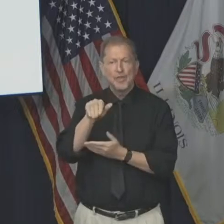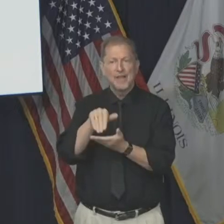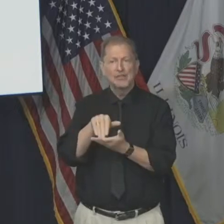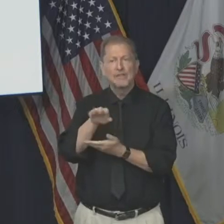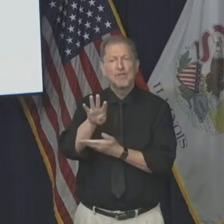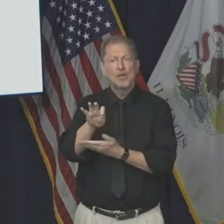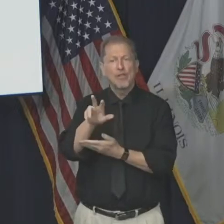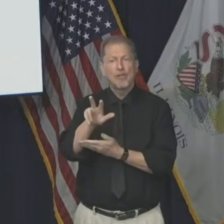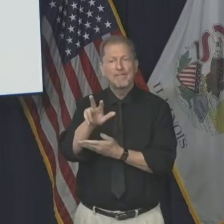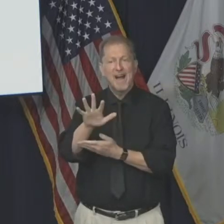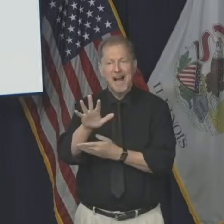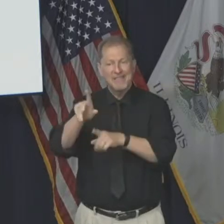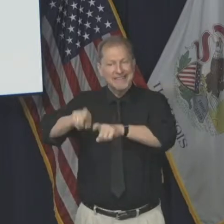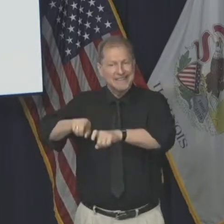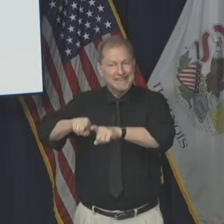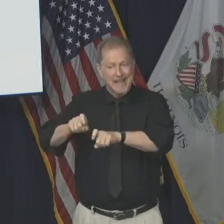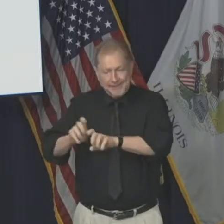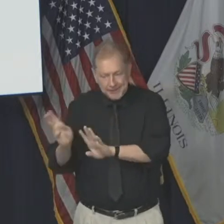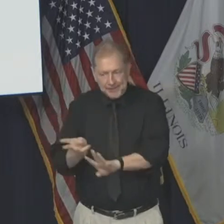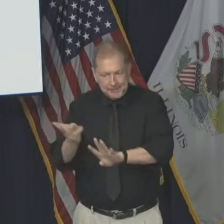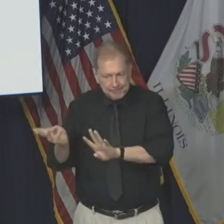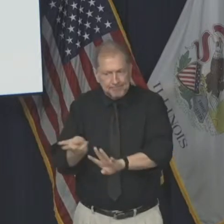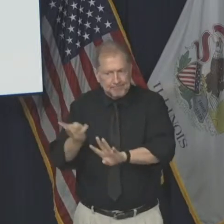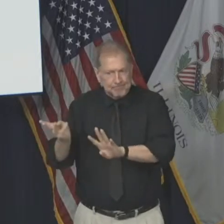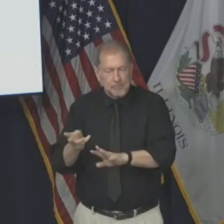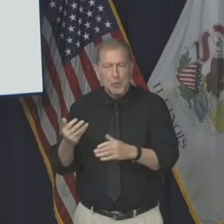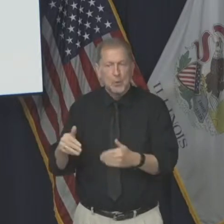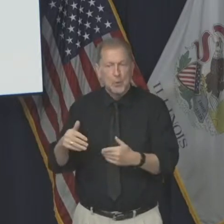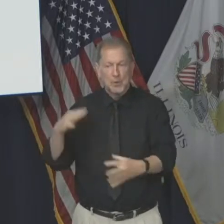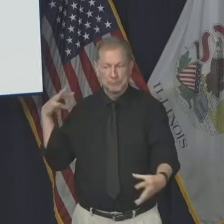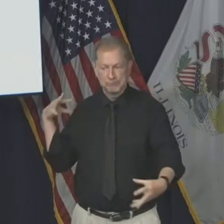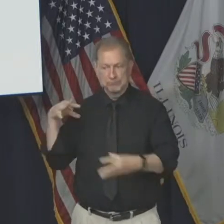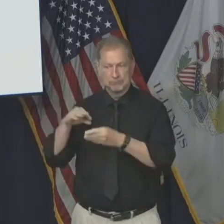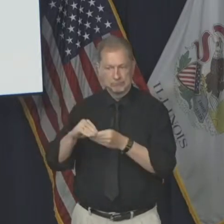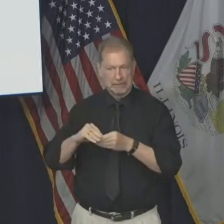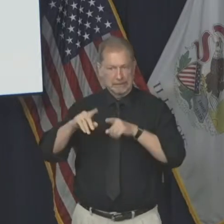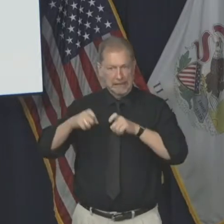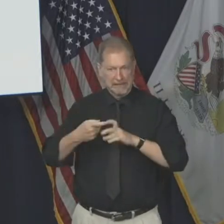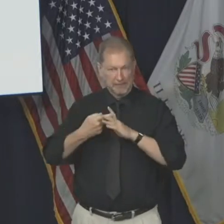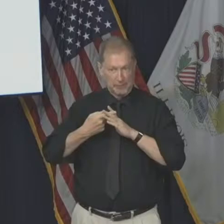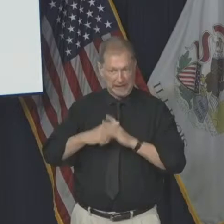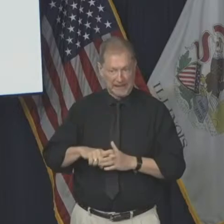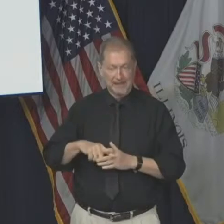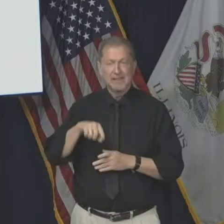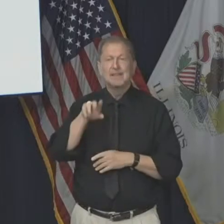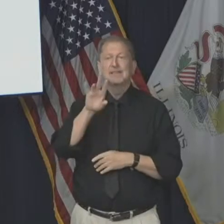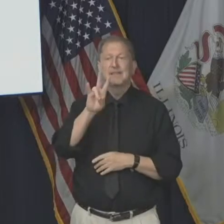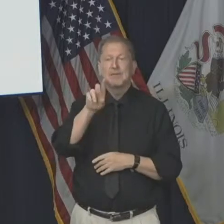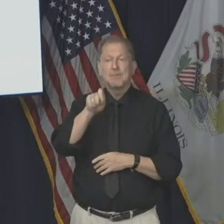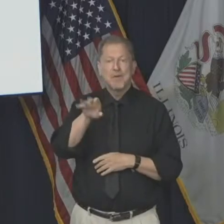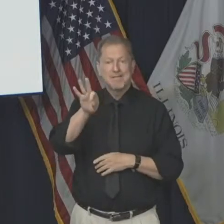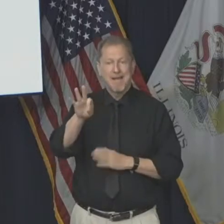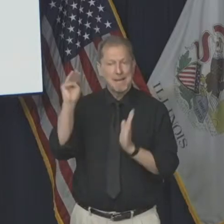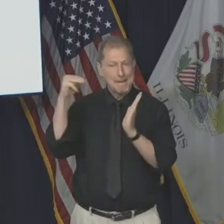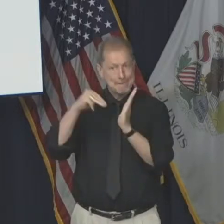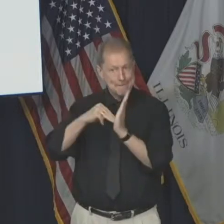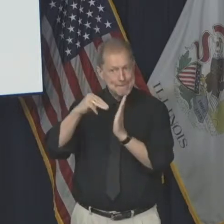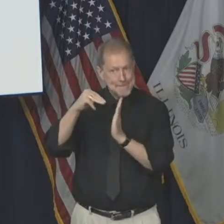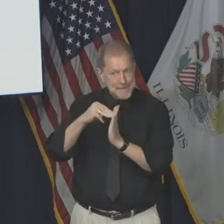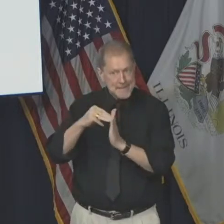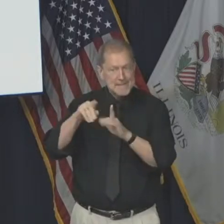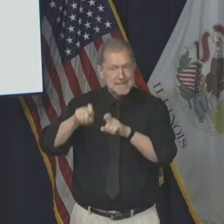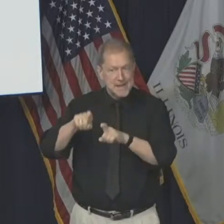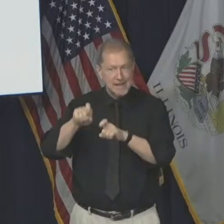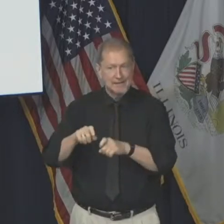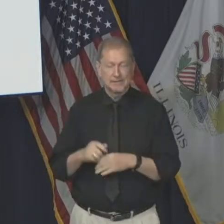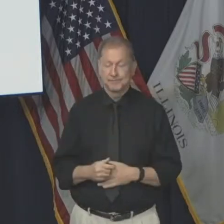82,435 tests were reported for a total now in Illinois of 7.9 million total tests. Overnight,